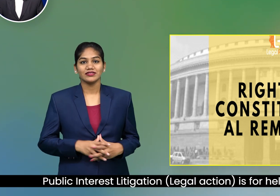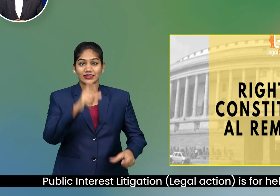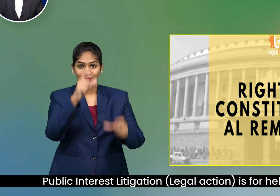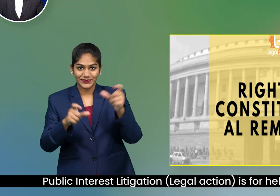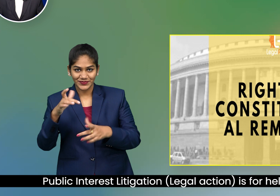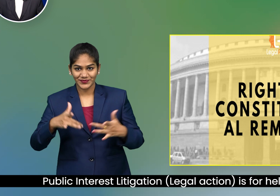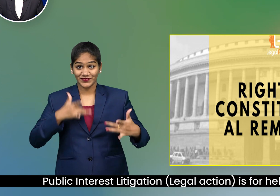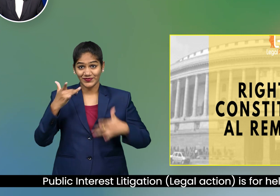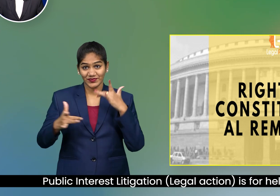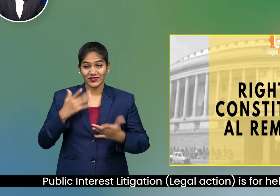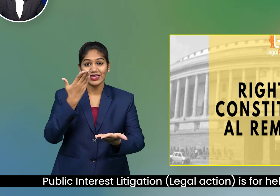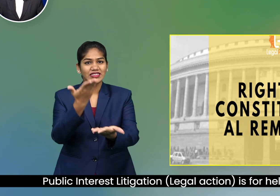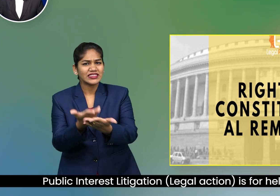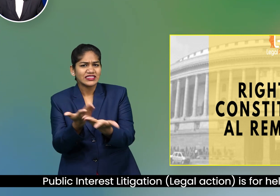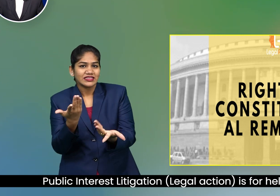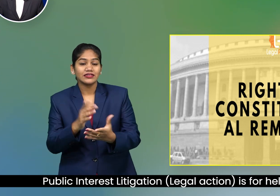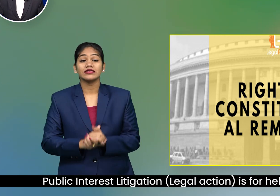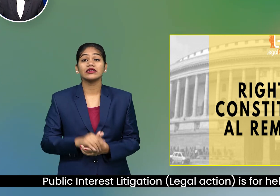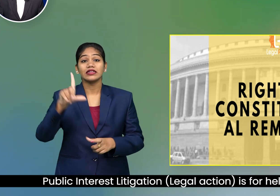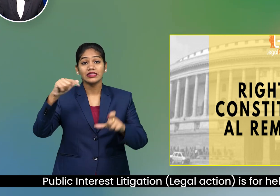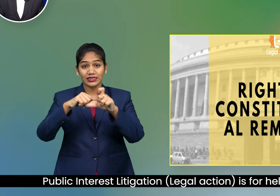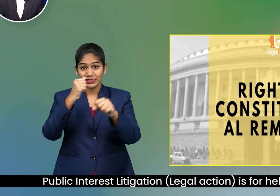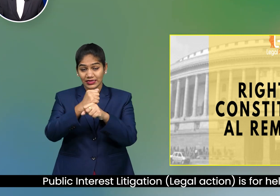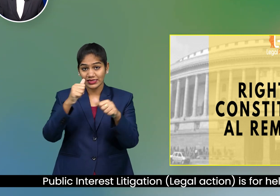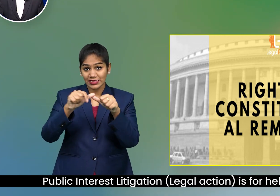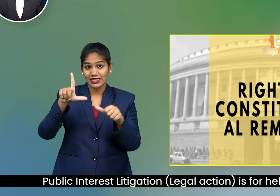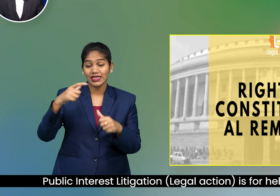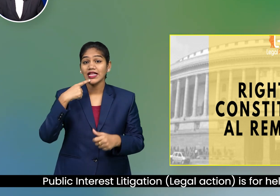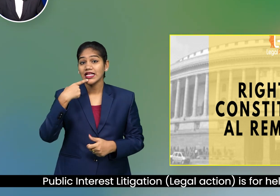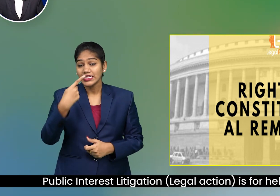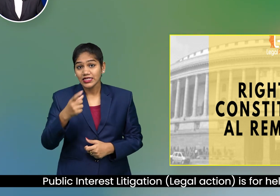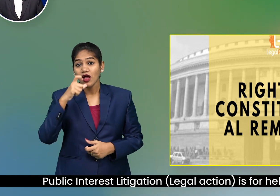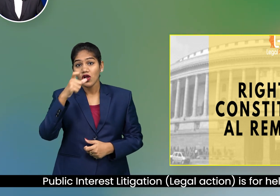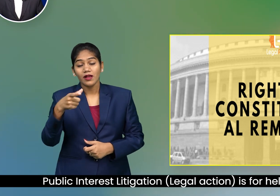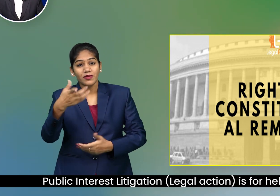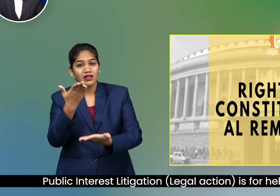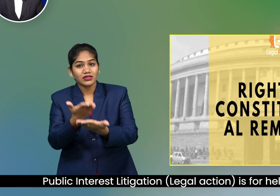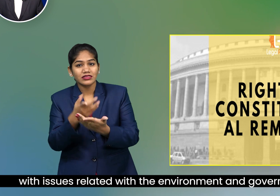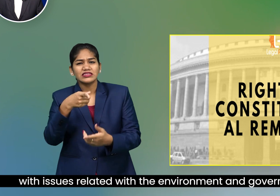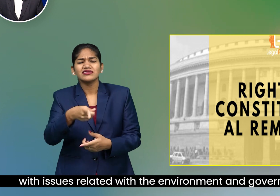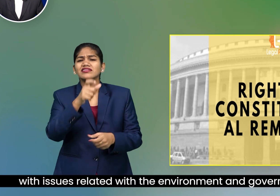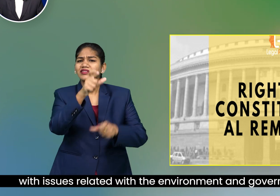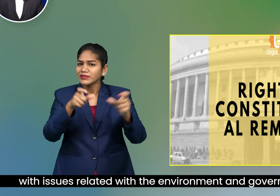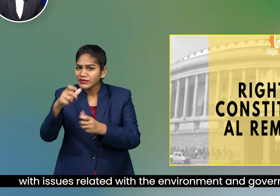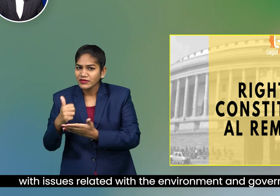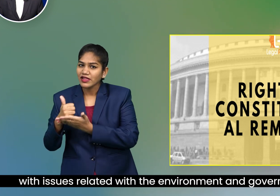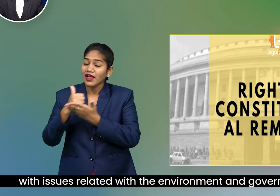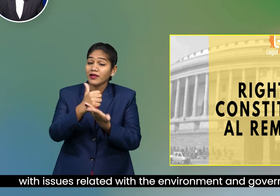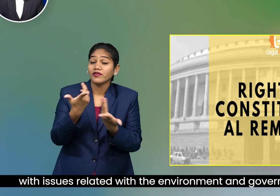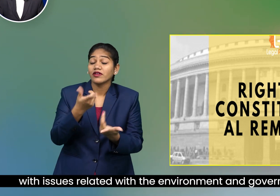Public interest litigation, legal action, is for helping the citizen with issues related